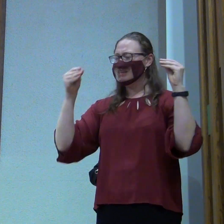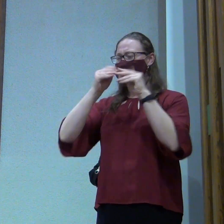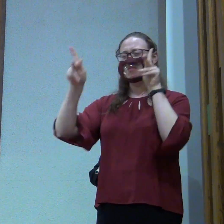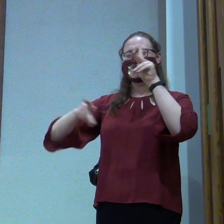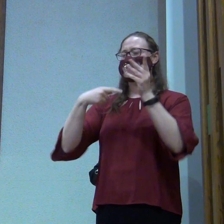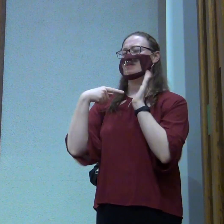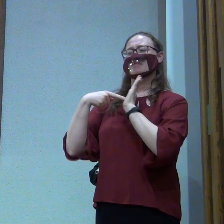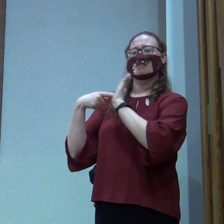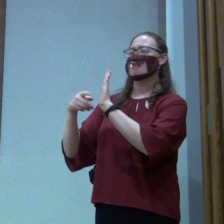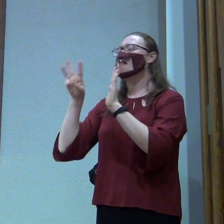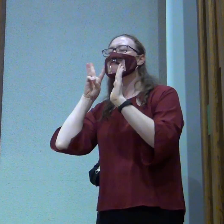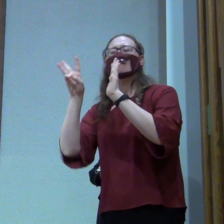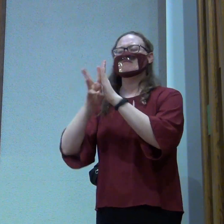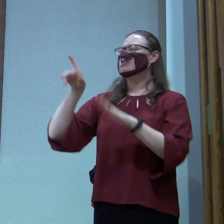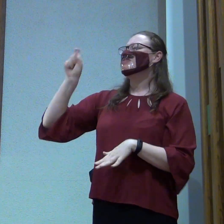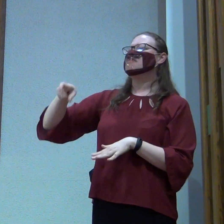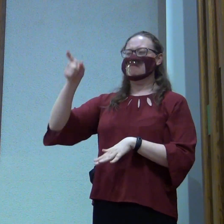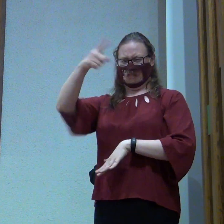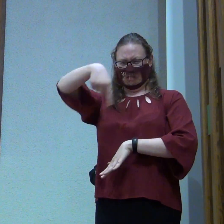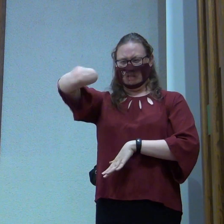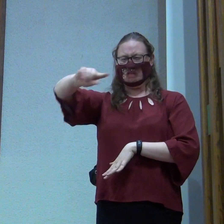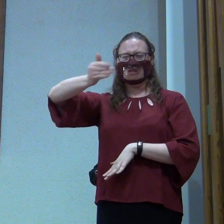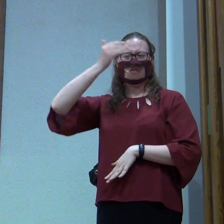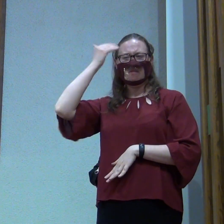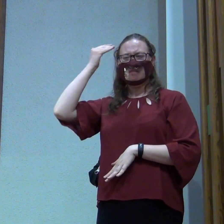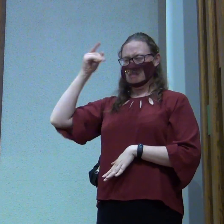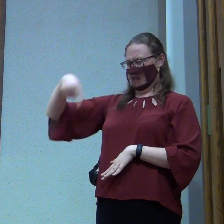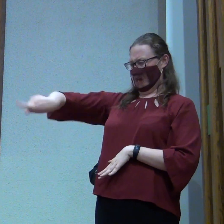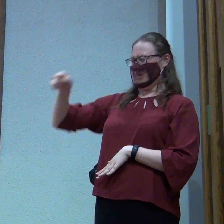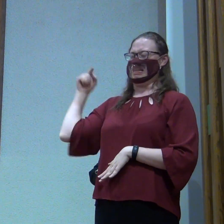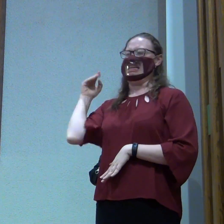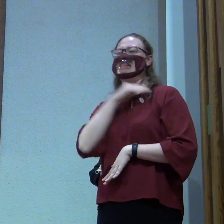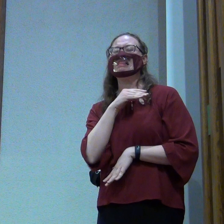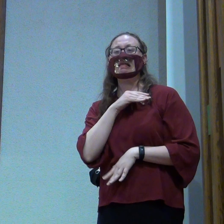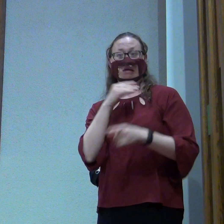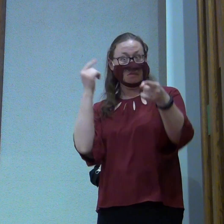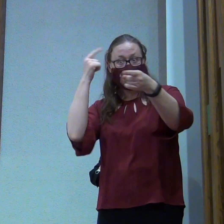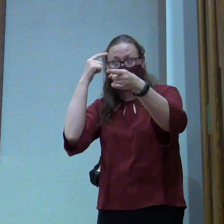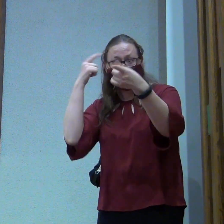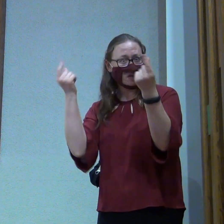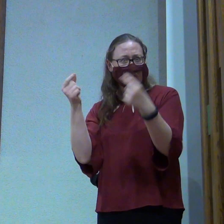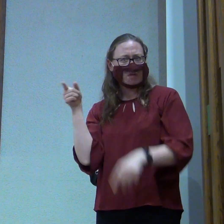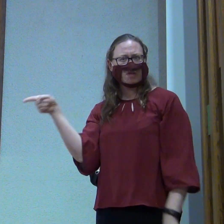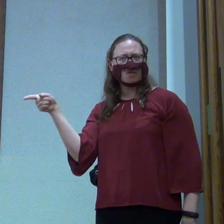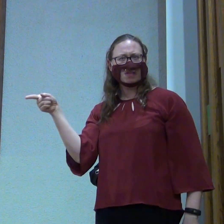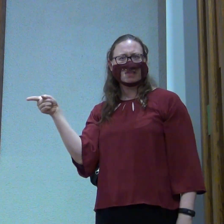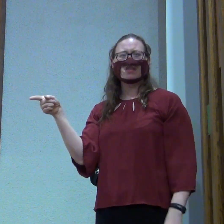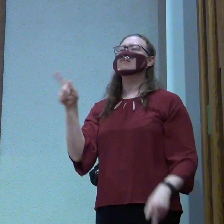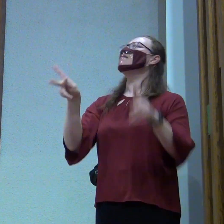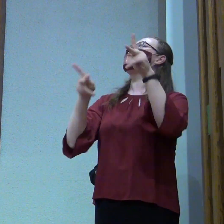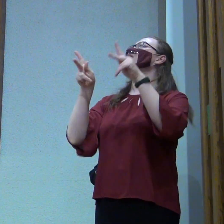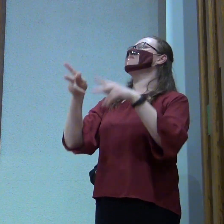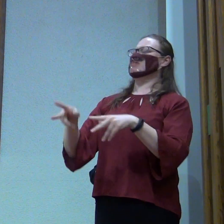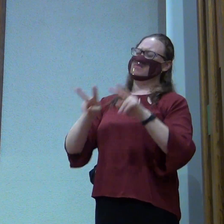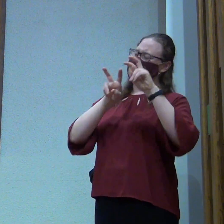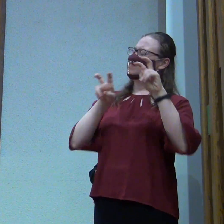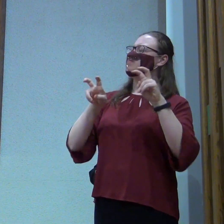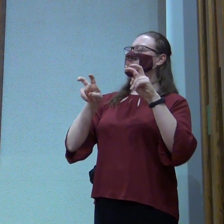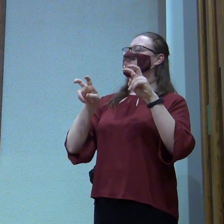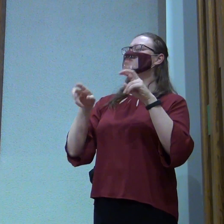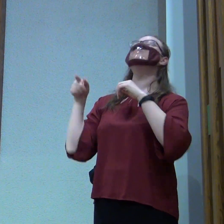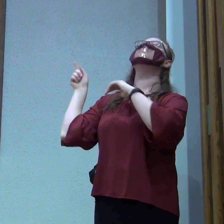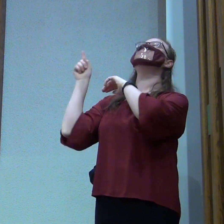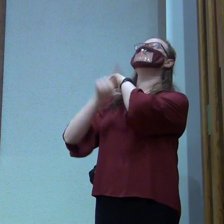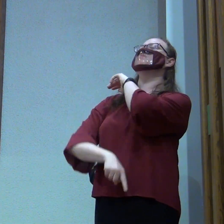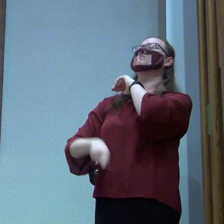he asked. "You have heard the blasphemy. What do you think?" They all condemned him as